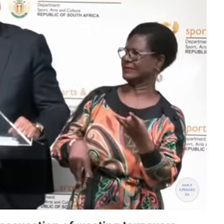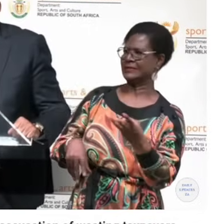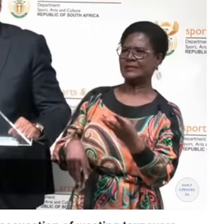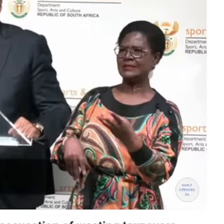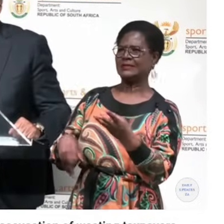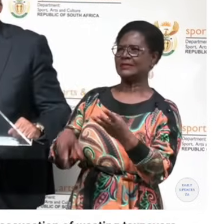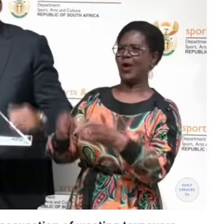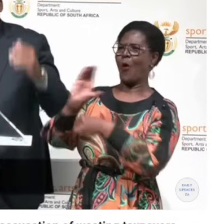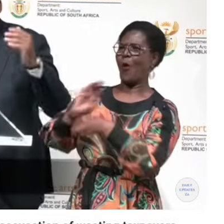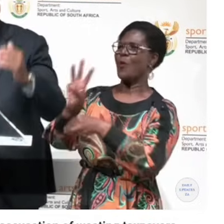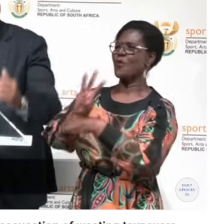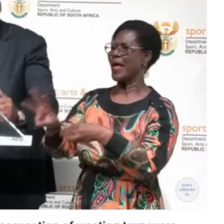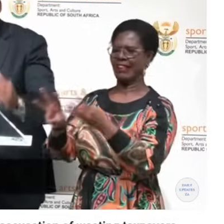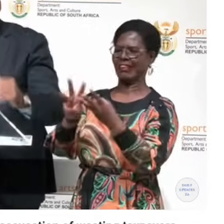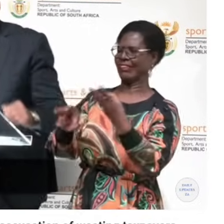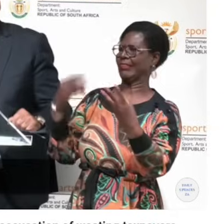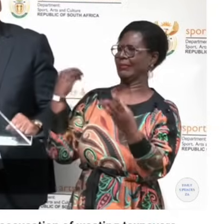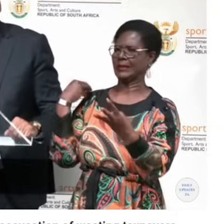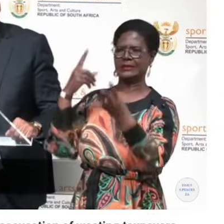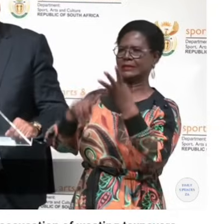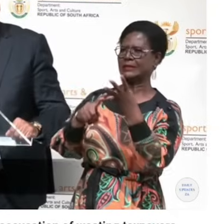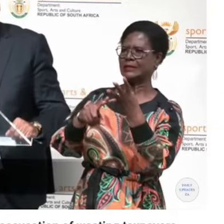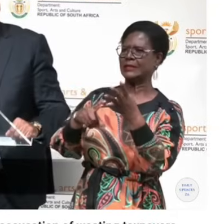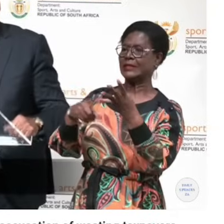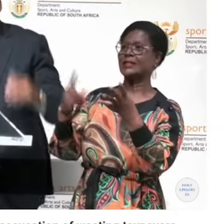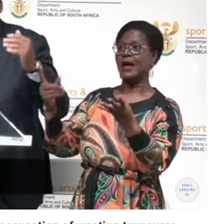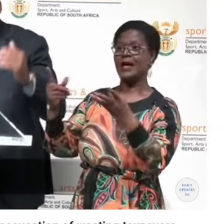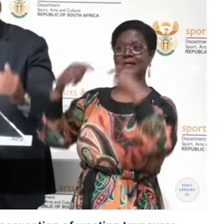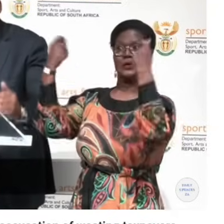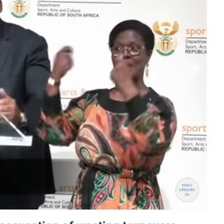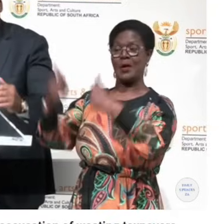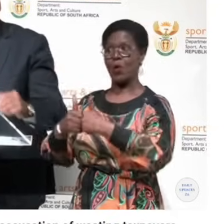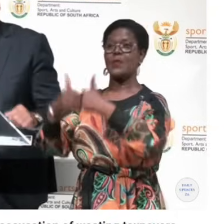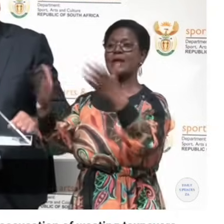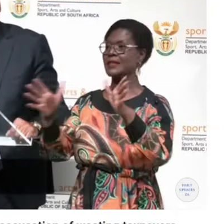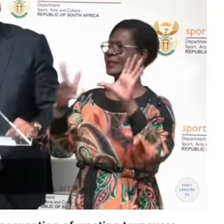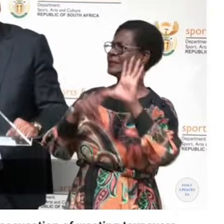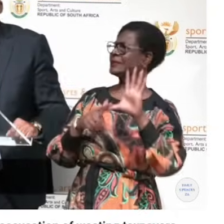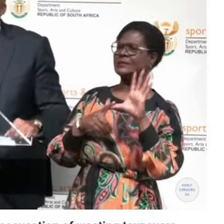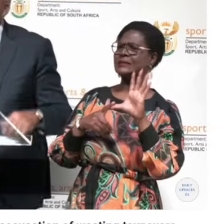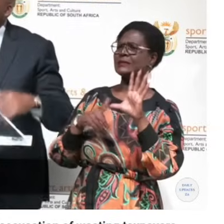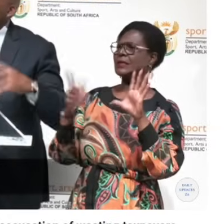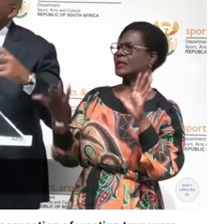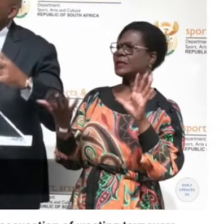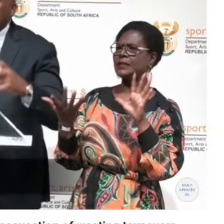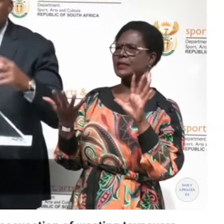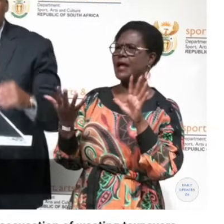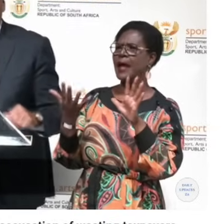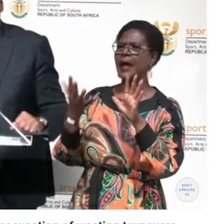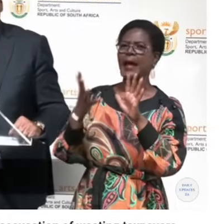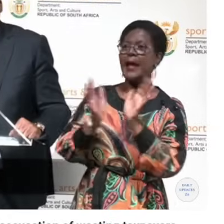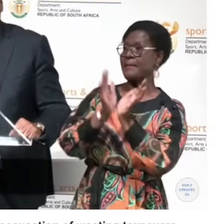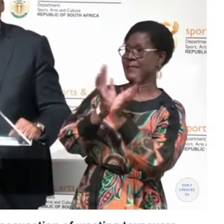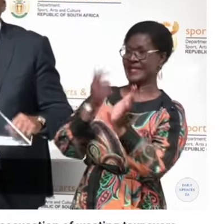the Commonwealth ministers. I've attended the opening ceremony. I've also attended a meeting standing in